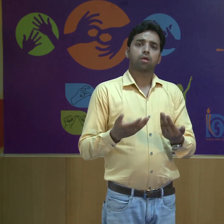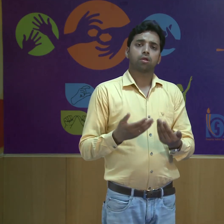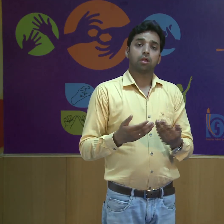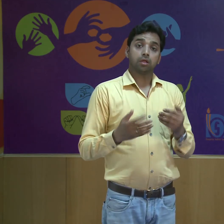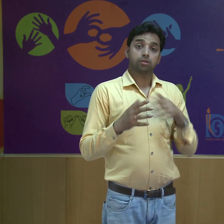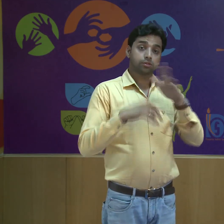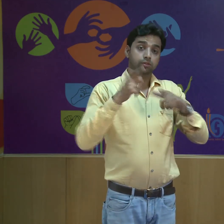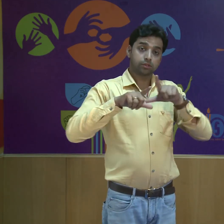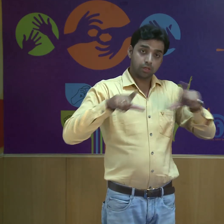at